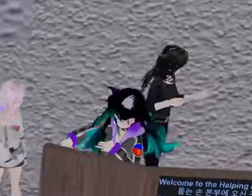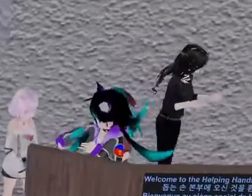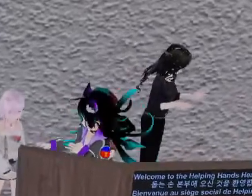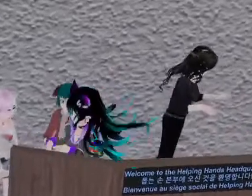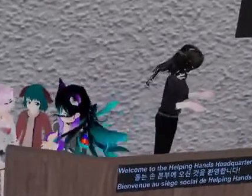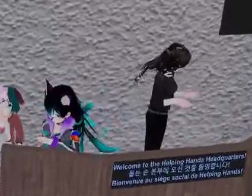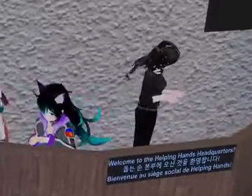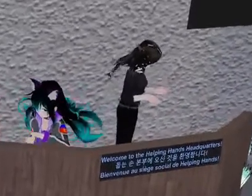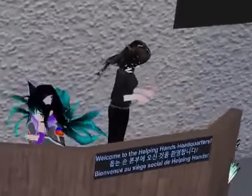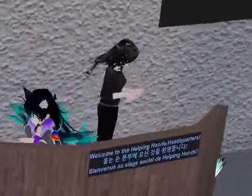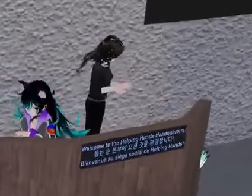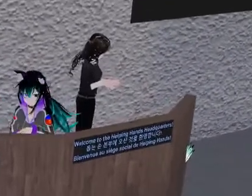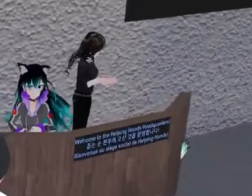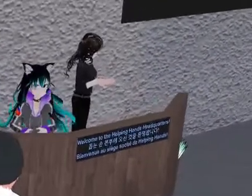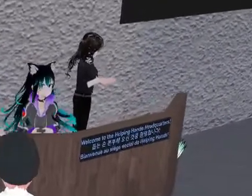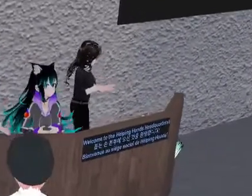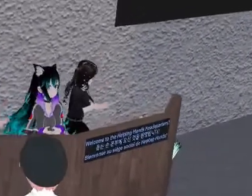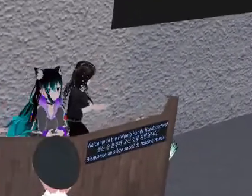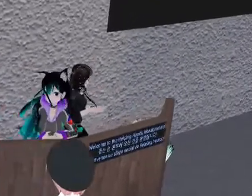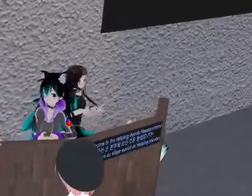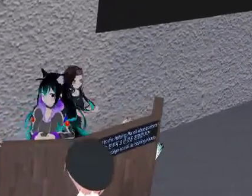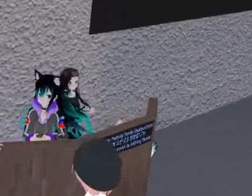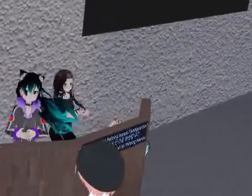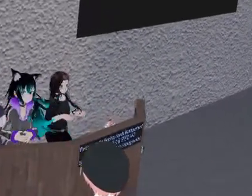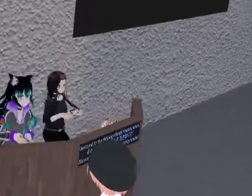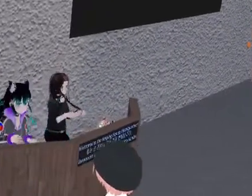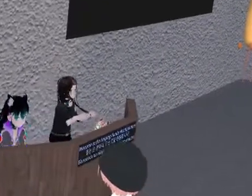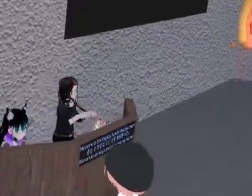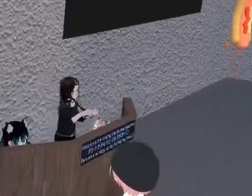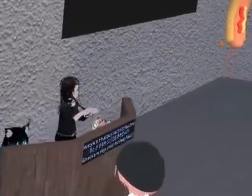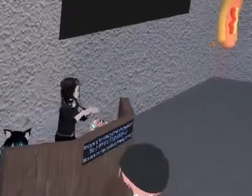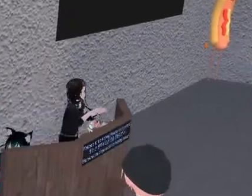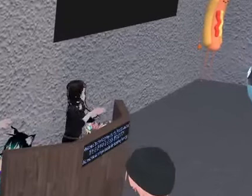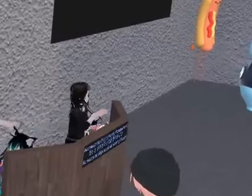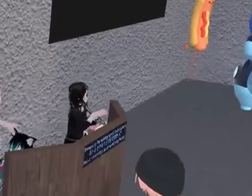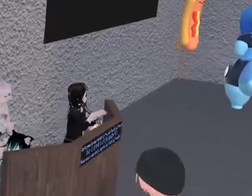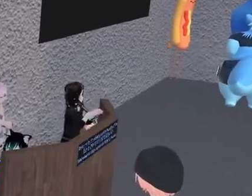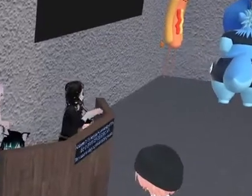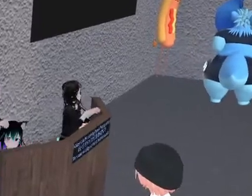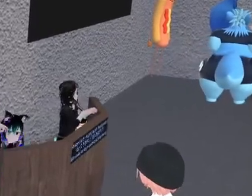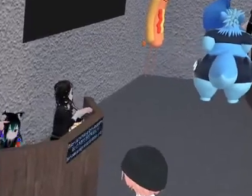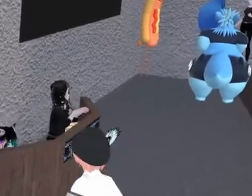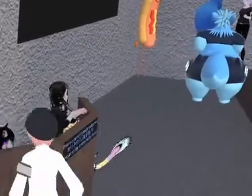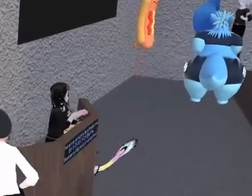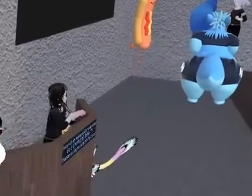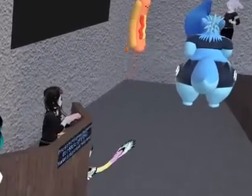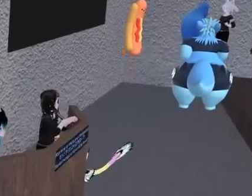Kemi comes in, once they get close enough, Then Let's get a visual, like second step, or I guess closest to